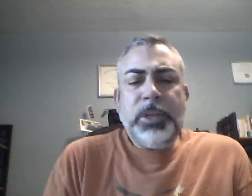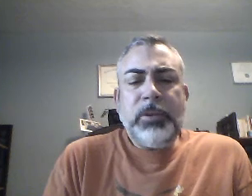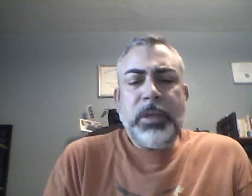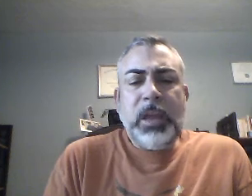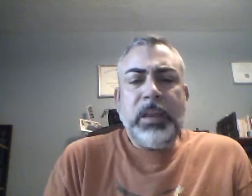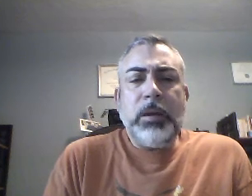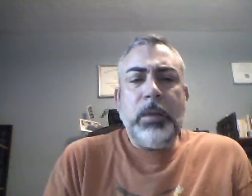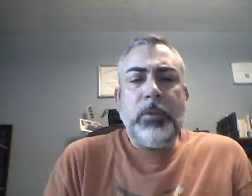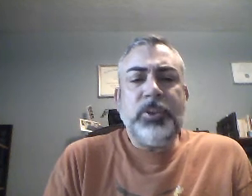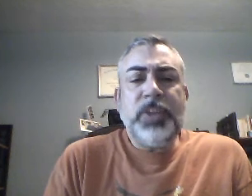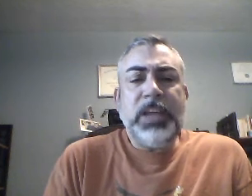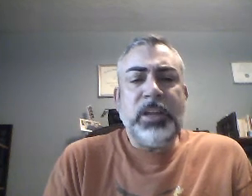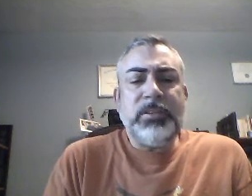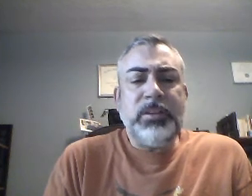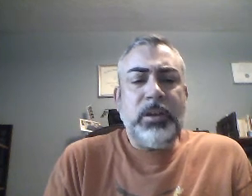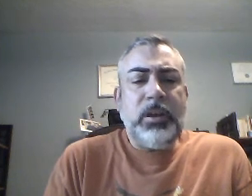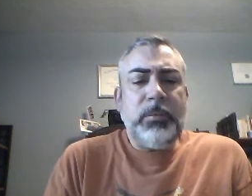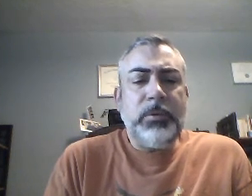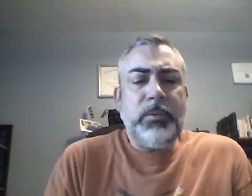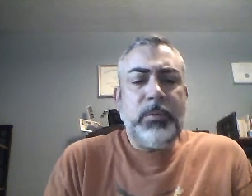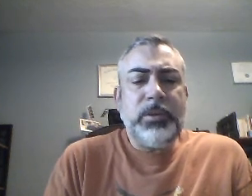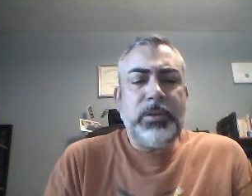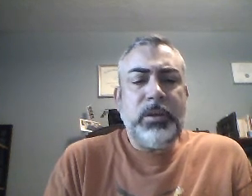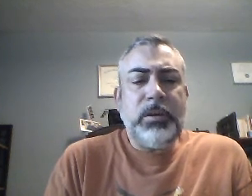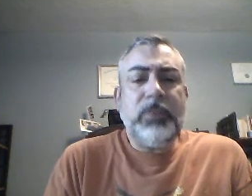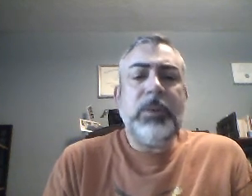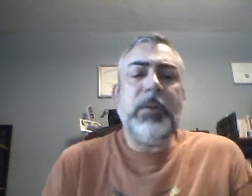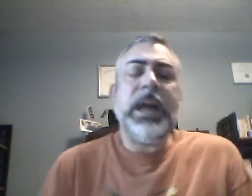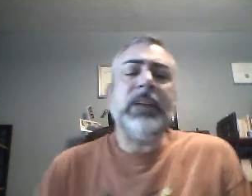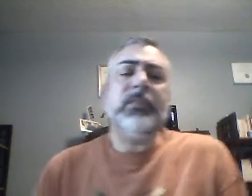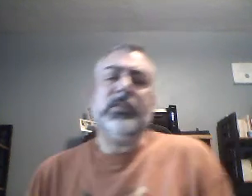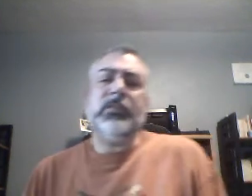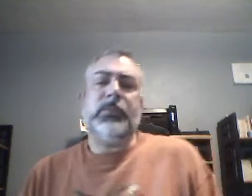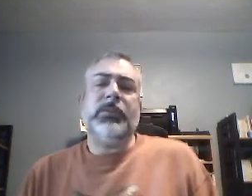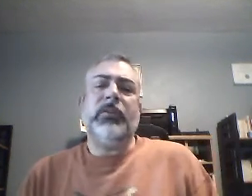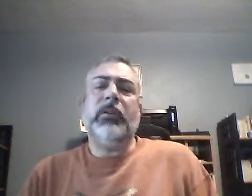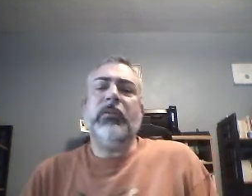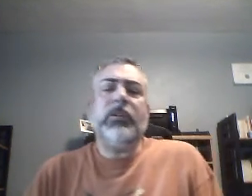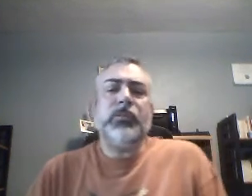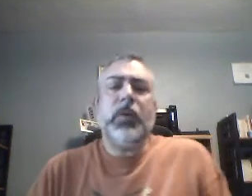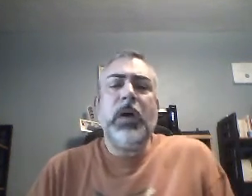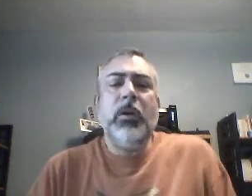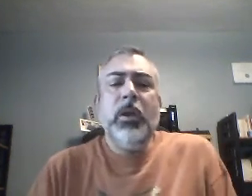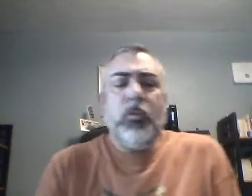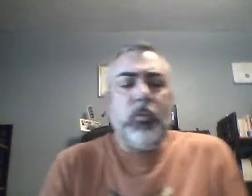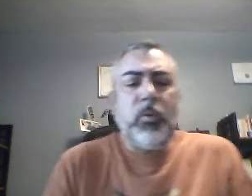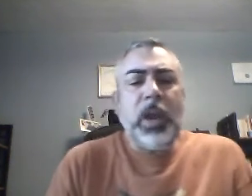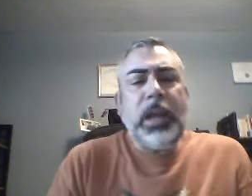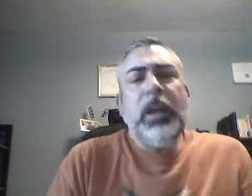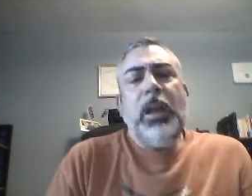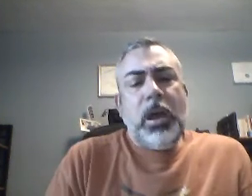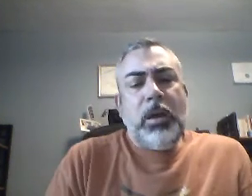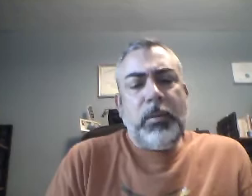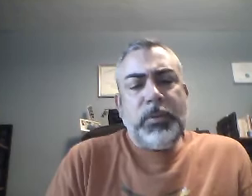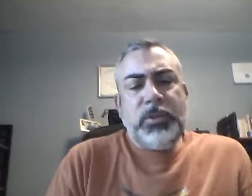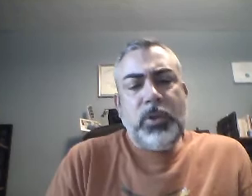Particularly highlighting Marsha Johnson, who was an incredible activist, and so was Sylvia Rivera as well, right?